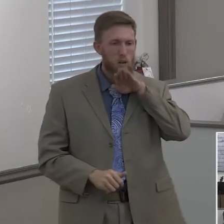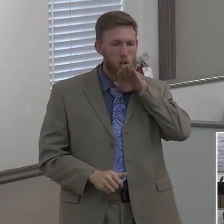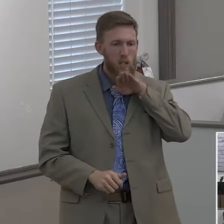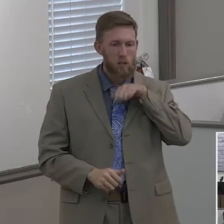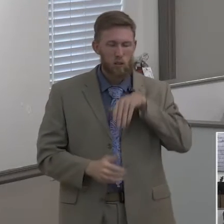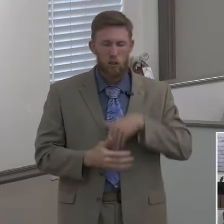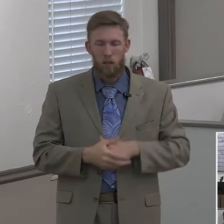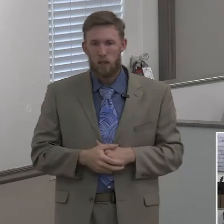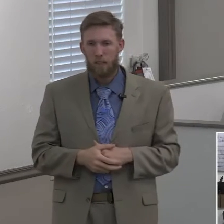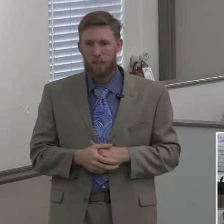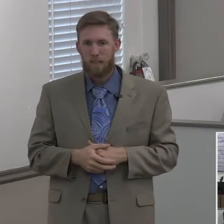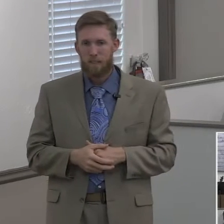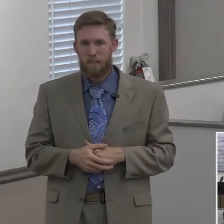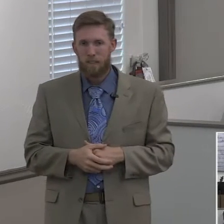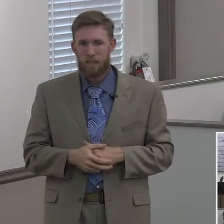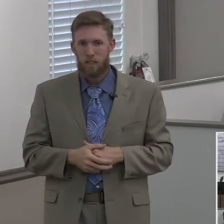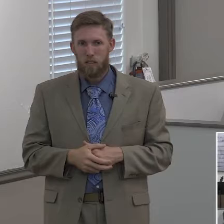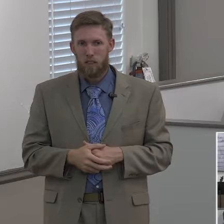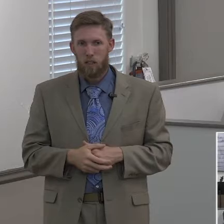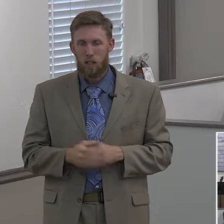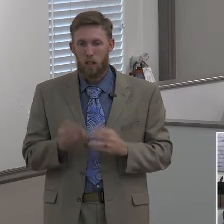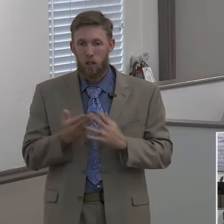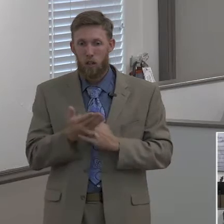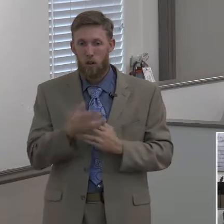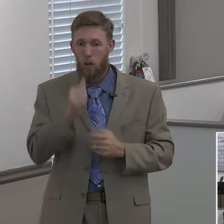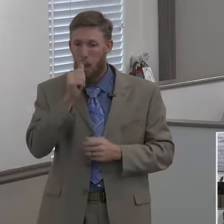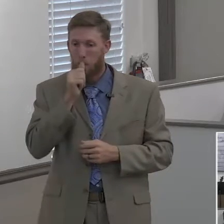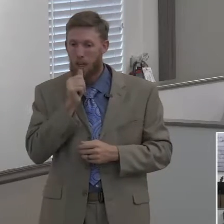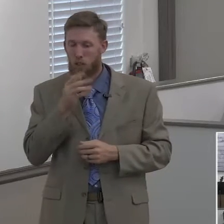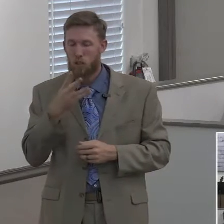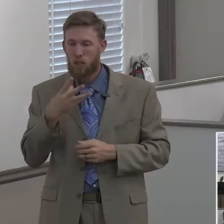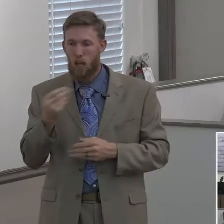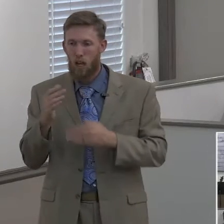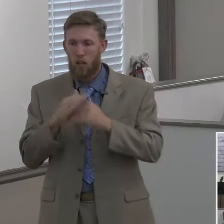Notice it says that we through patience and